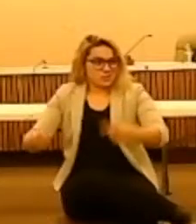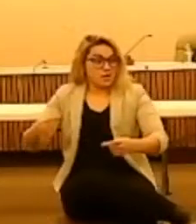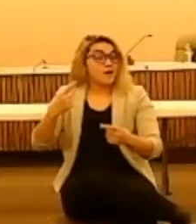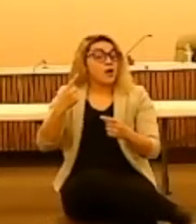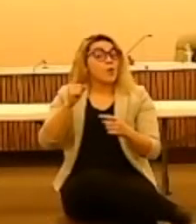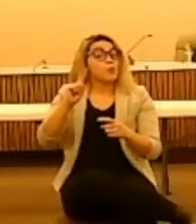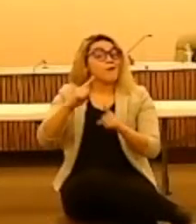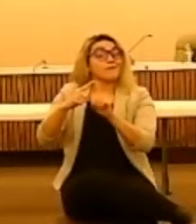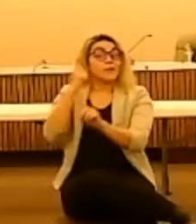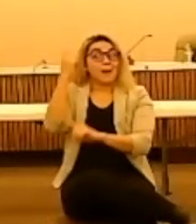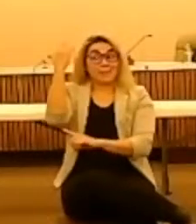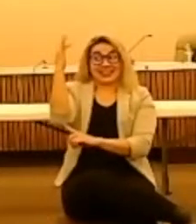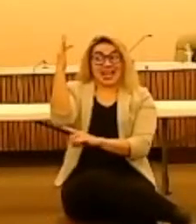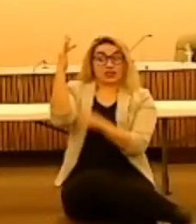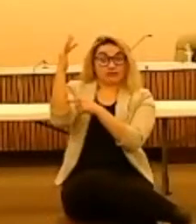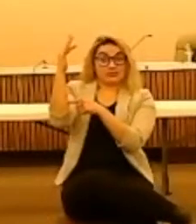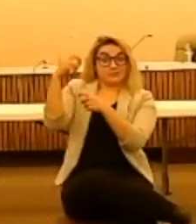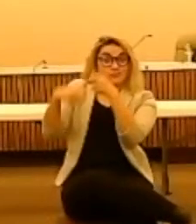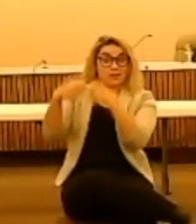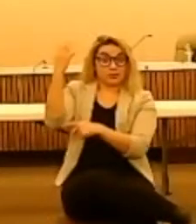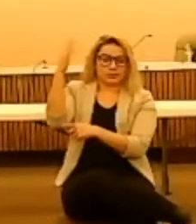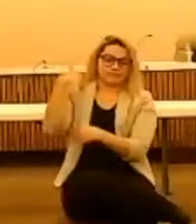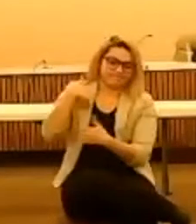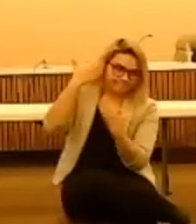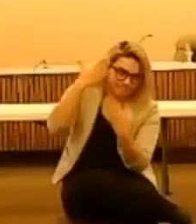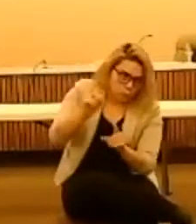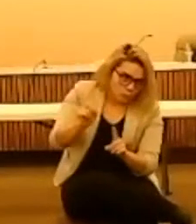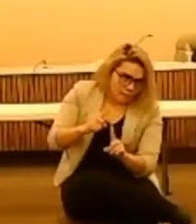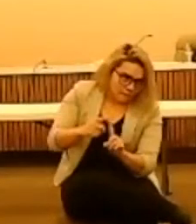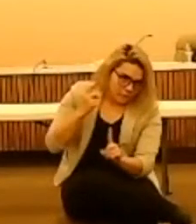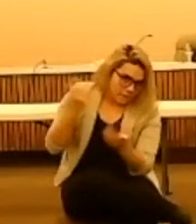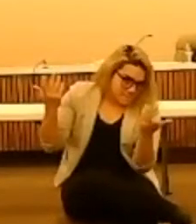particular tree. It looks like they're...